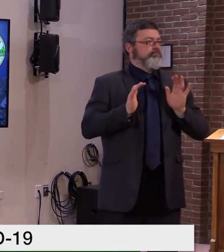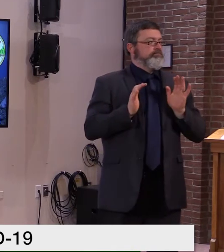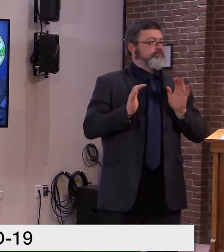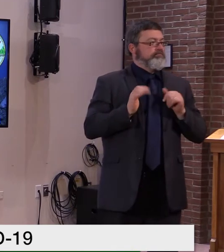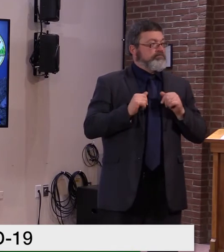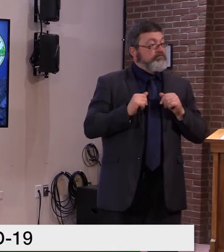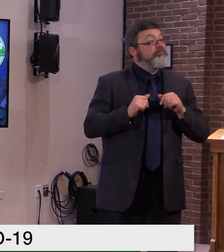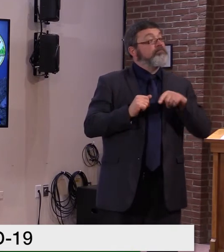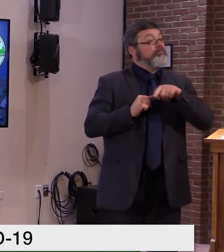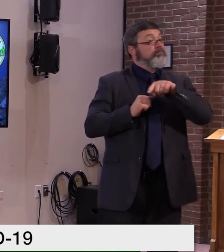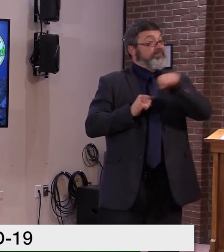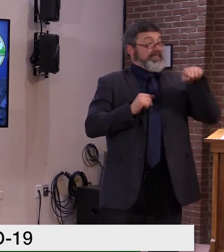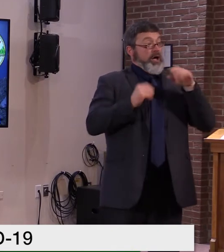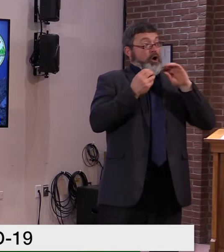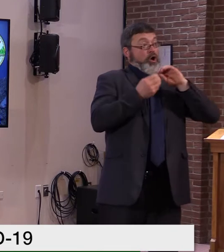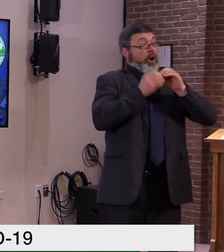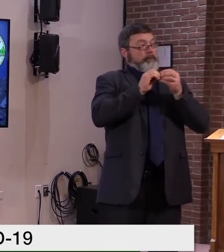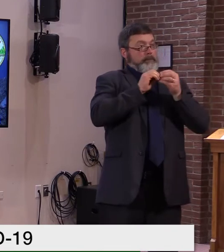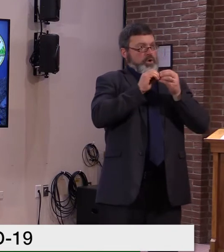presumptive